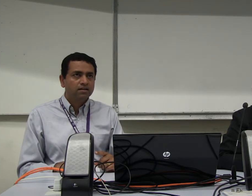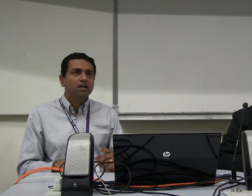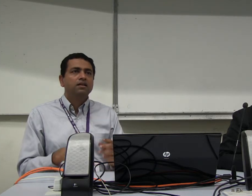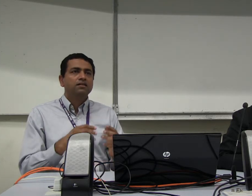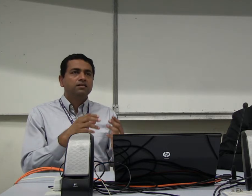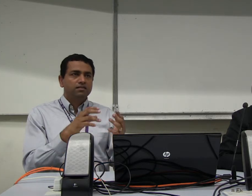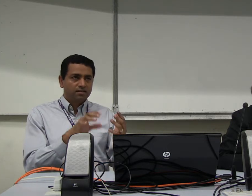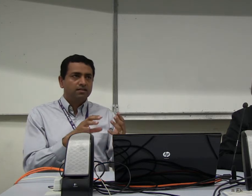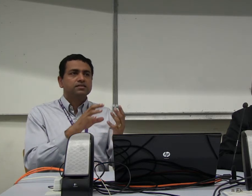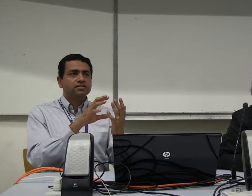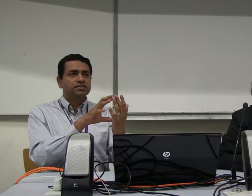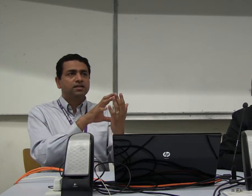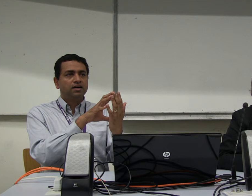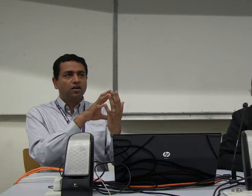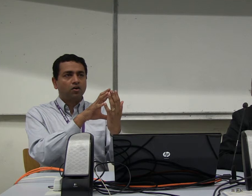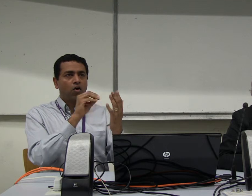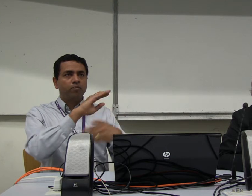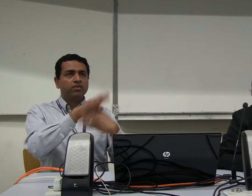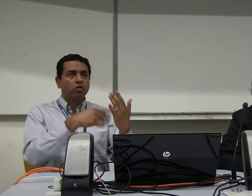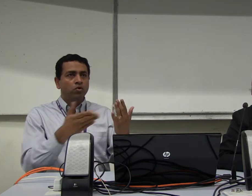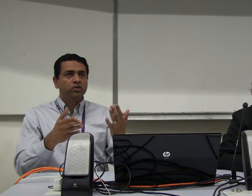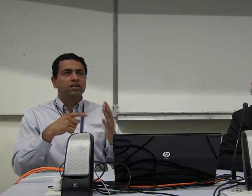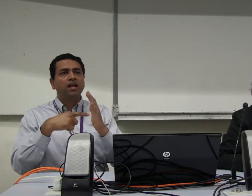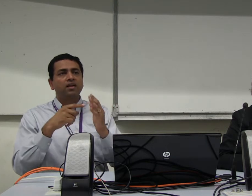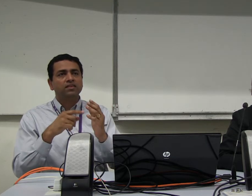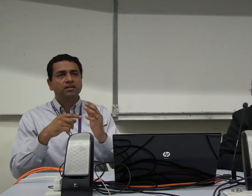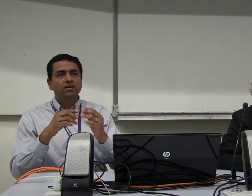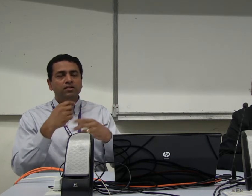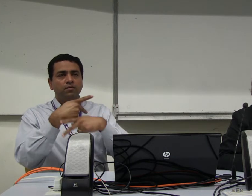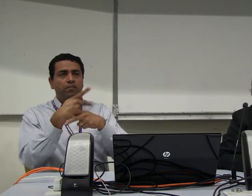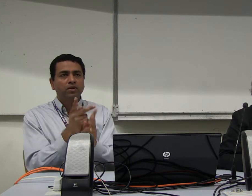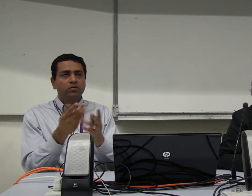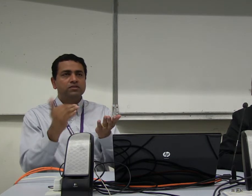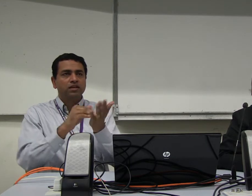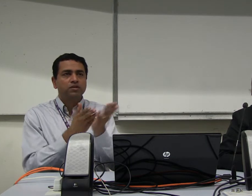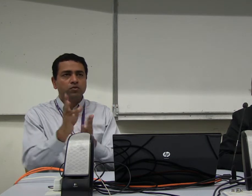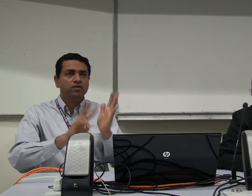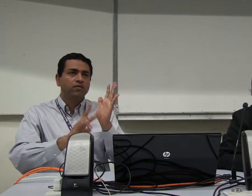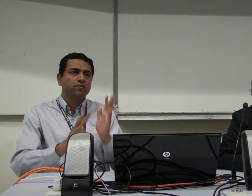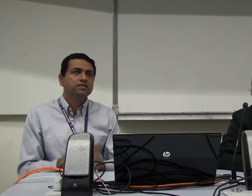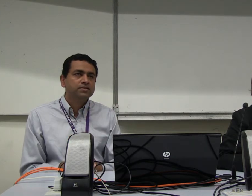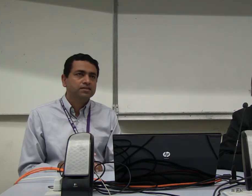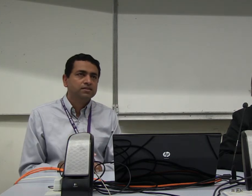an automatic That's piece of coding copy the whole that thing. copies the whole thing, produces